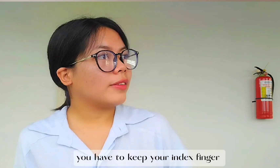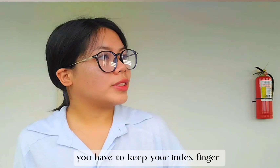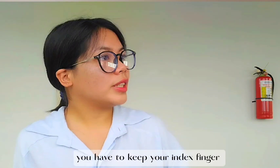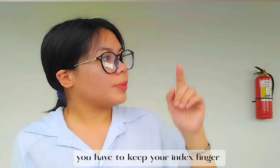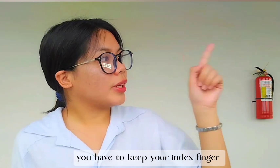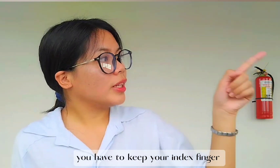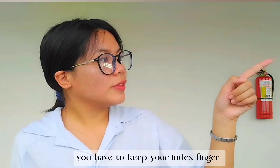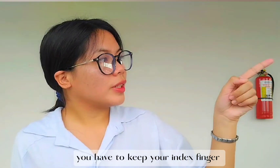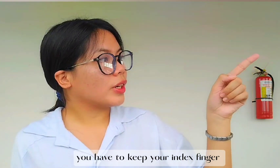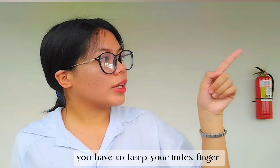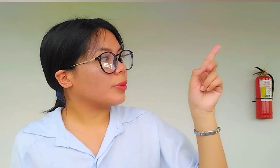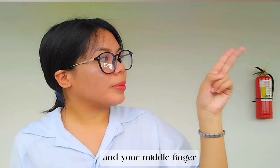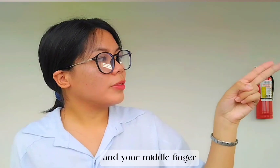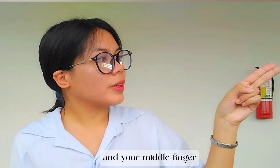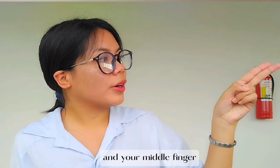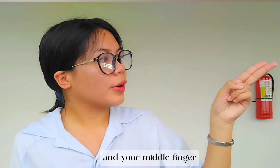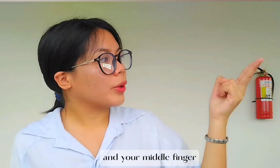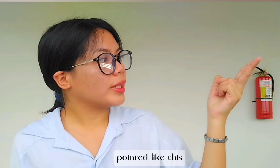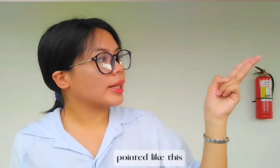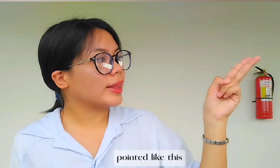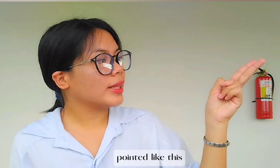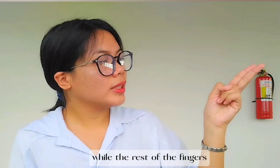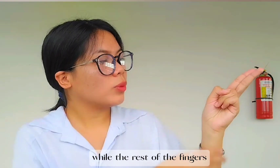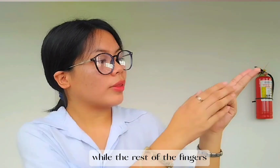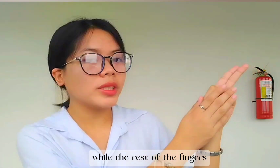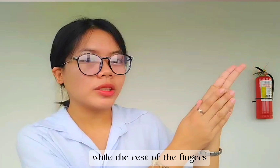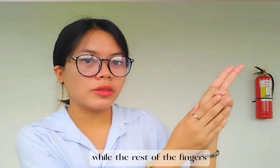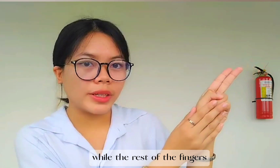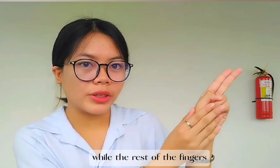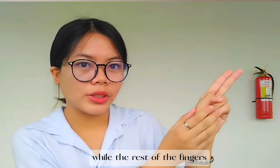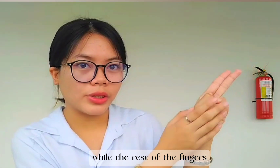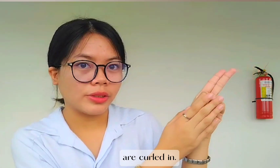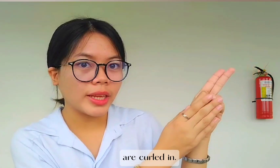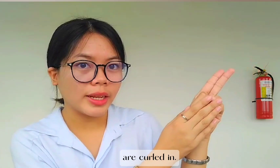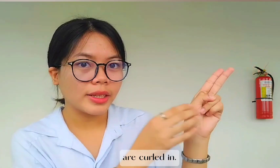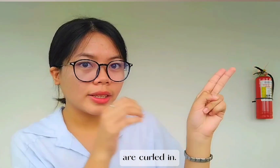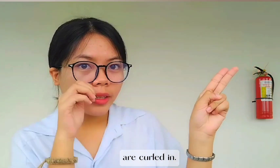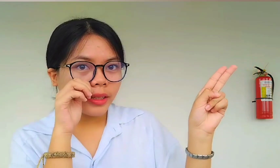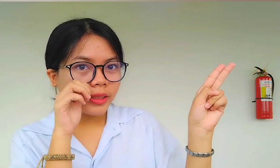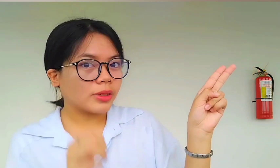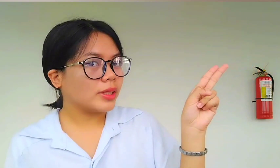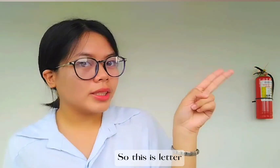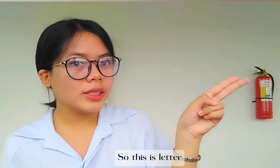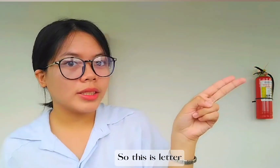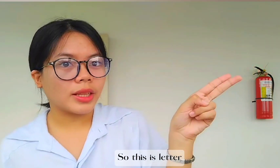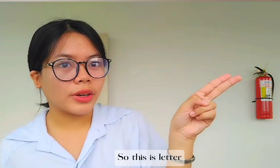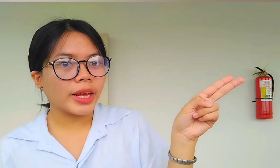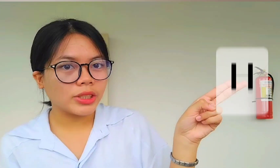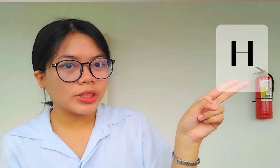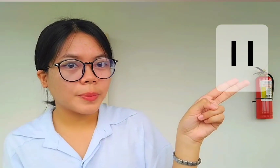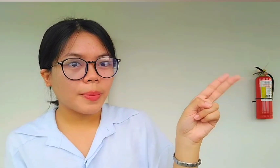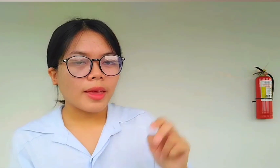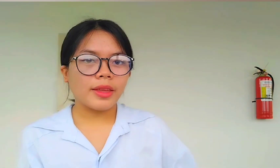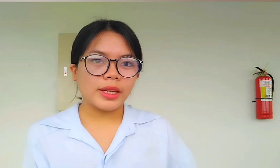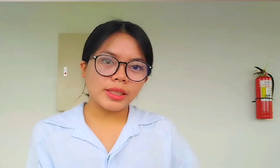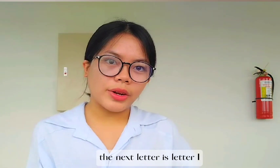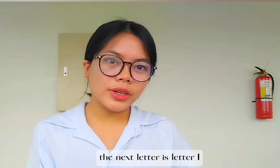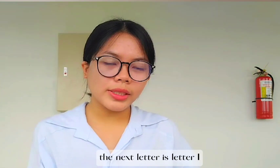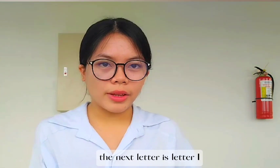have to keep your index finger and your middle finger pointed like this while the rest of your fingers are curled in. So this is letter H. The next letter is letter